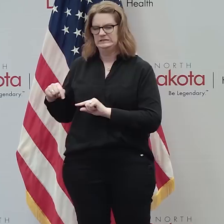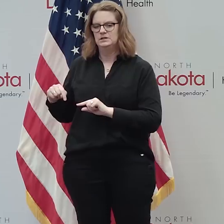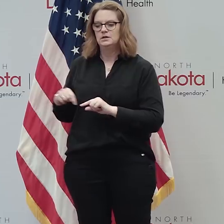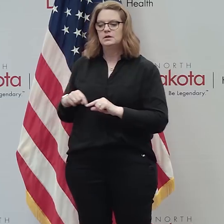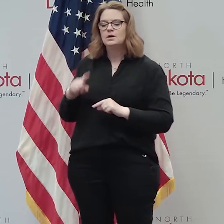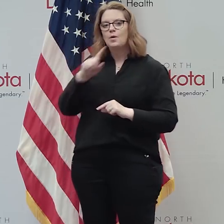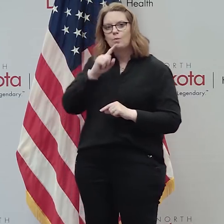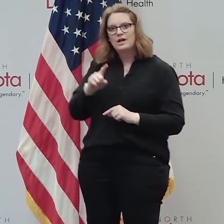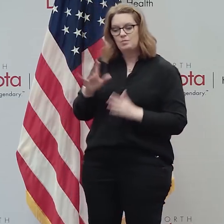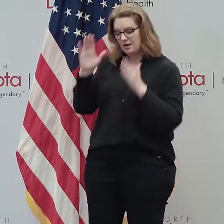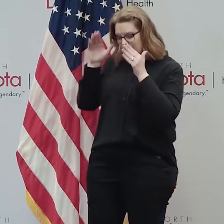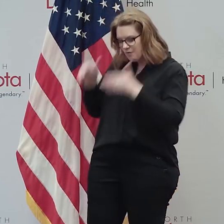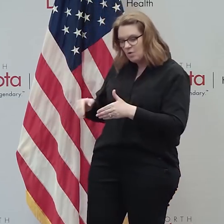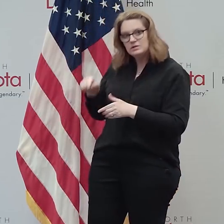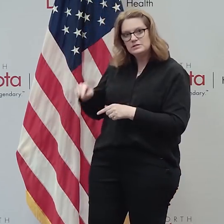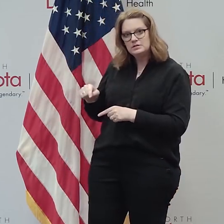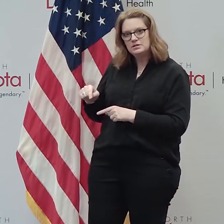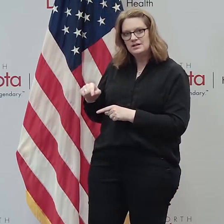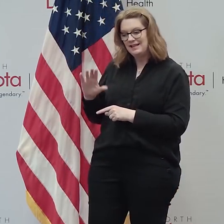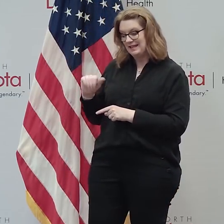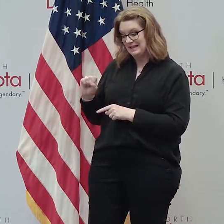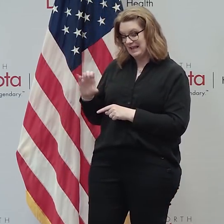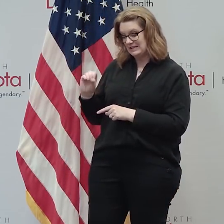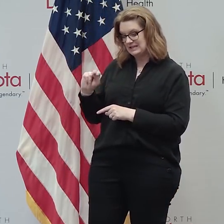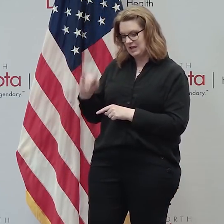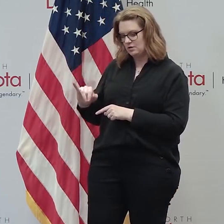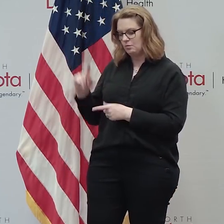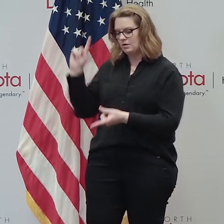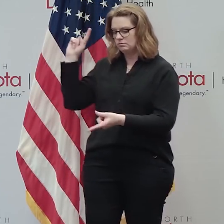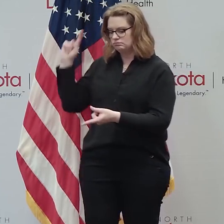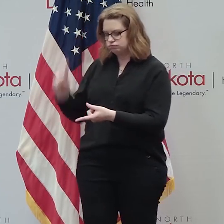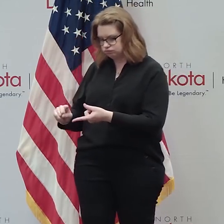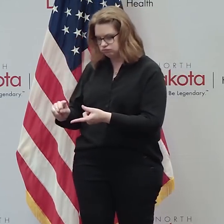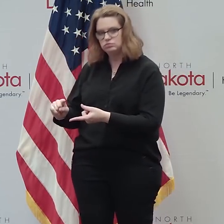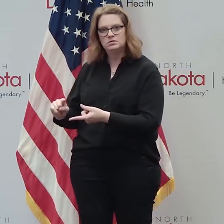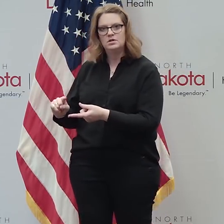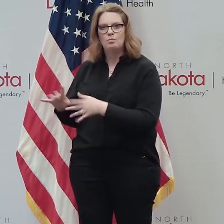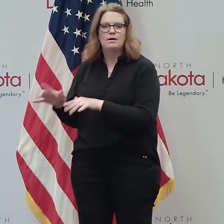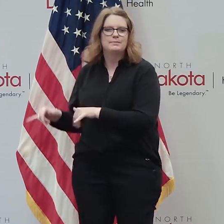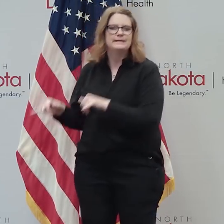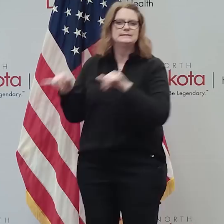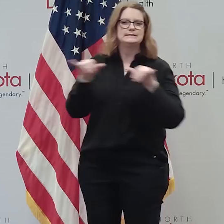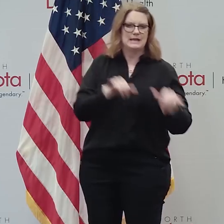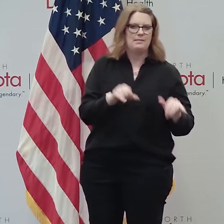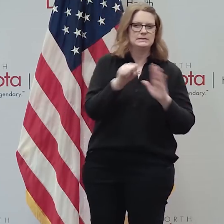county rate down to the same positivity rate, to get it down to equal or less than the state average.